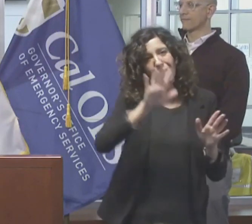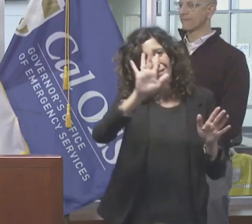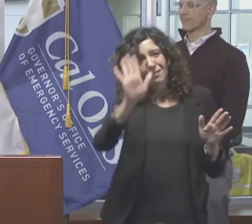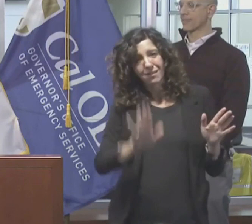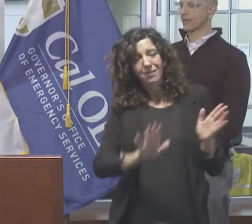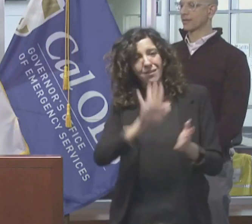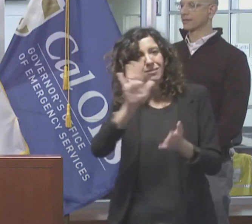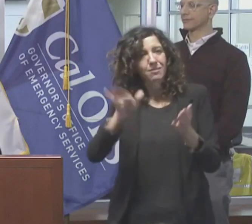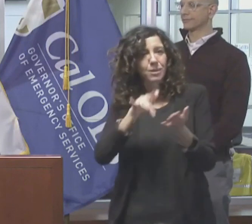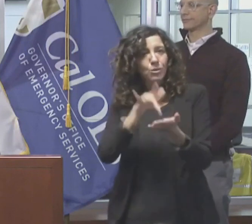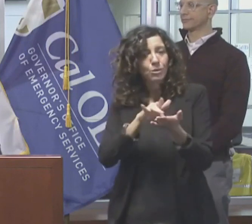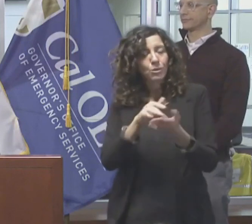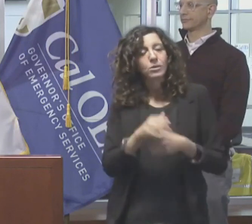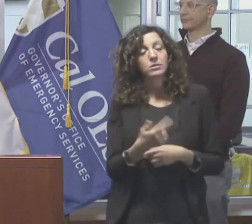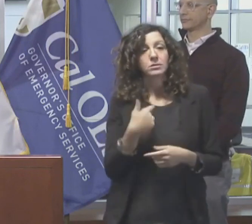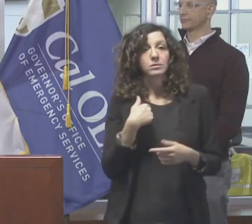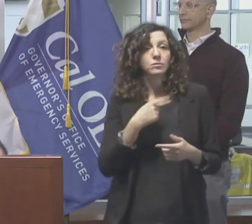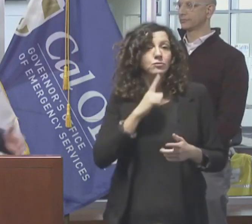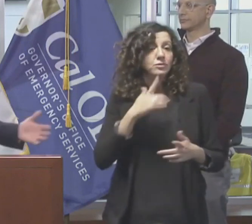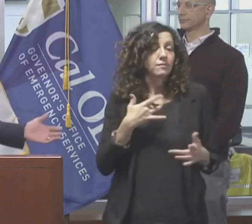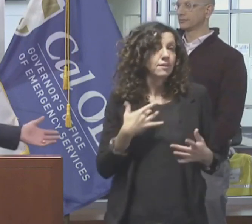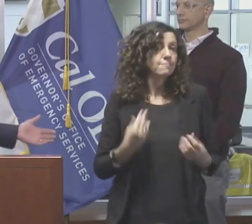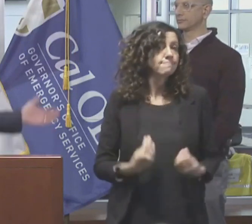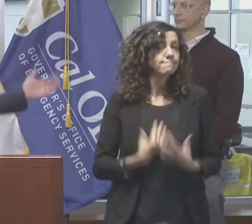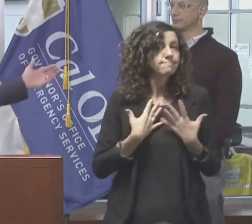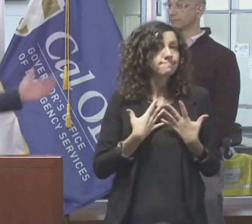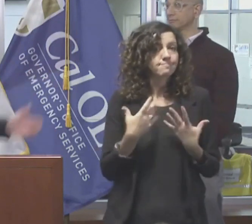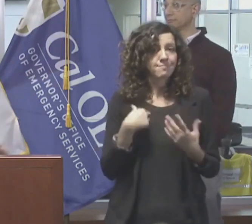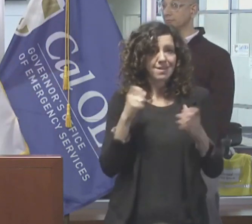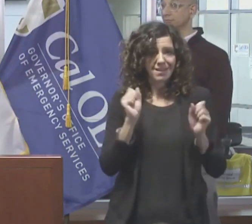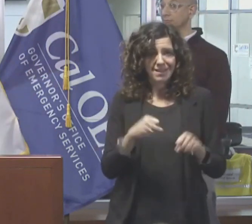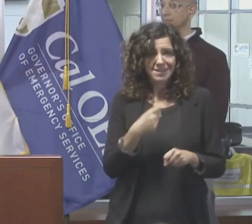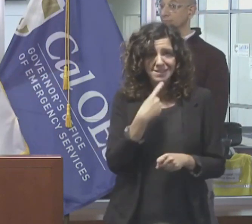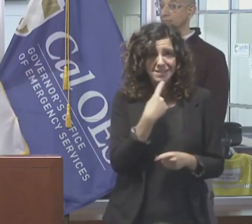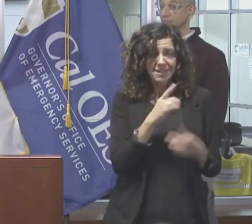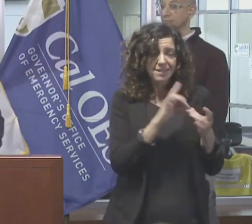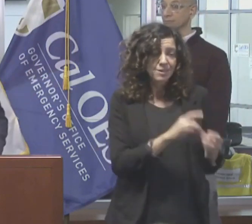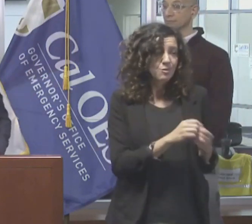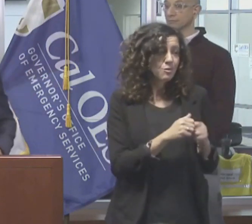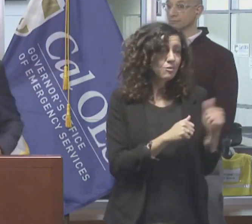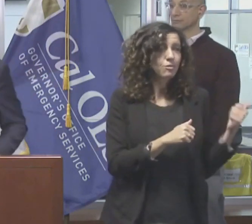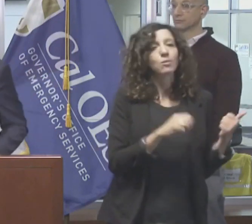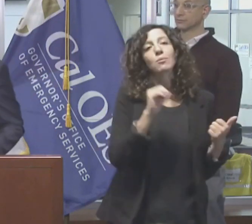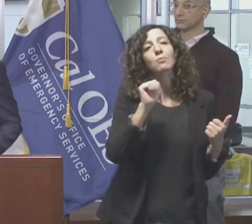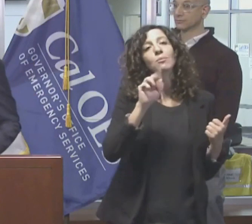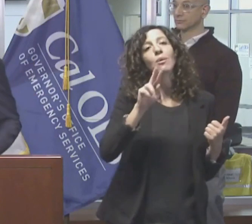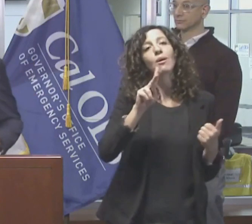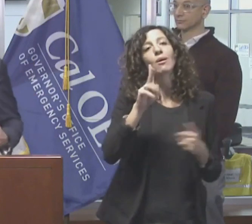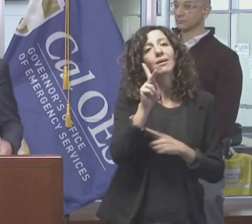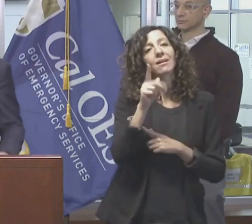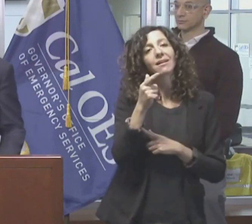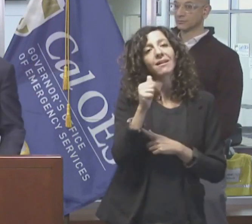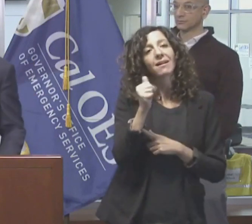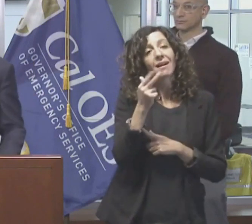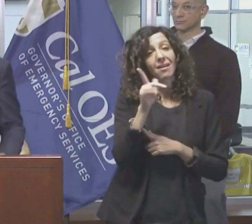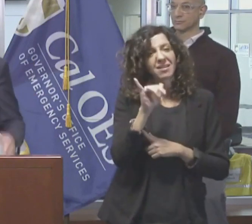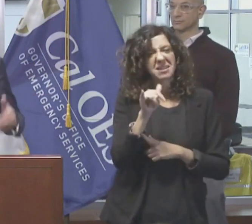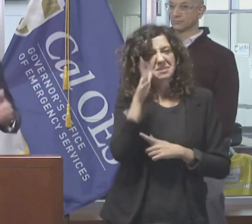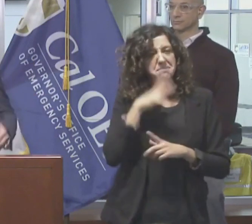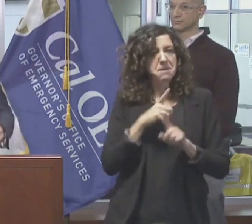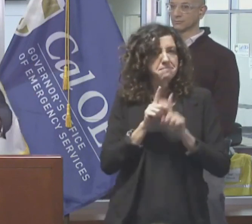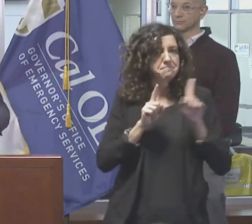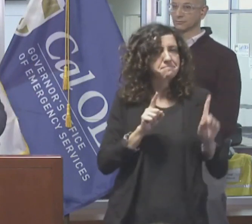very encouraged, I am in particular, and I think I could say this on behalf of Mark Galley and others, by the advanced negotiations